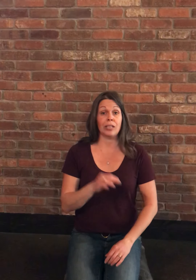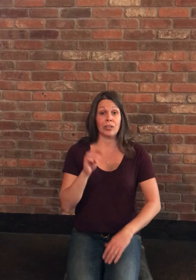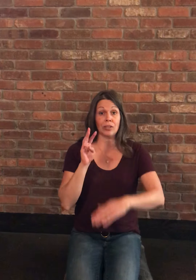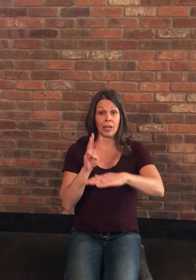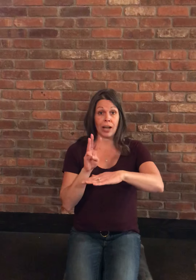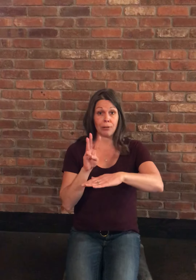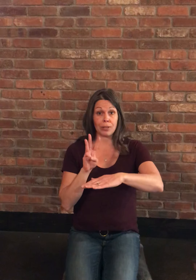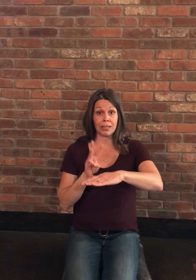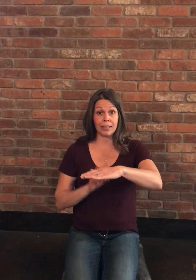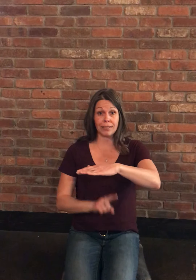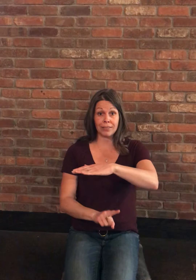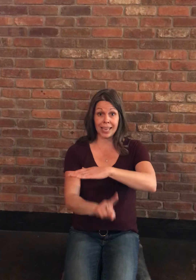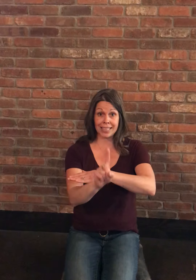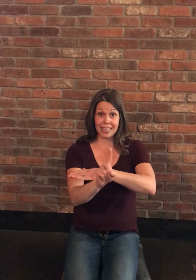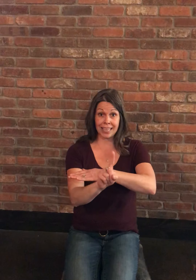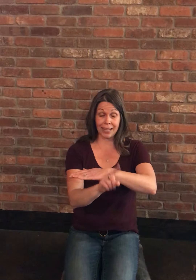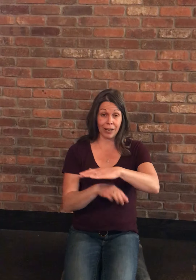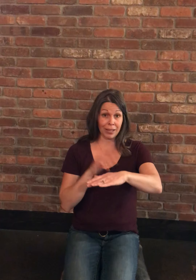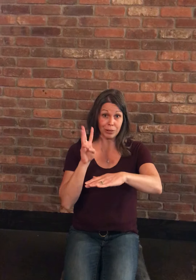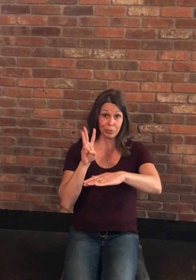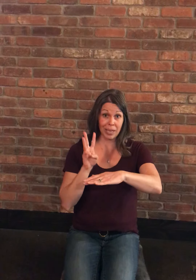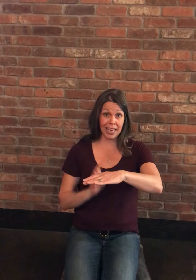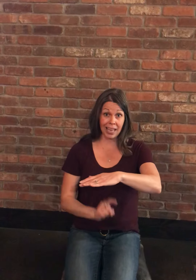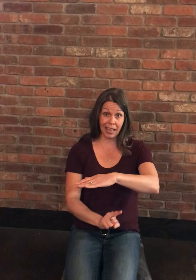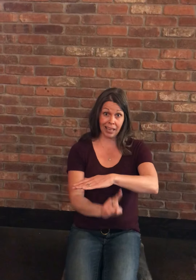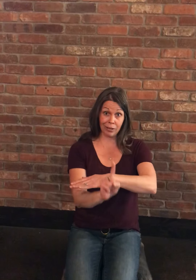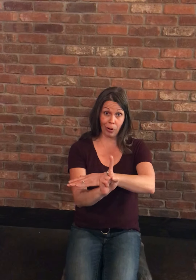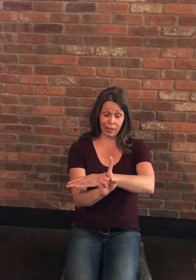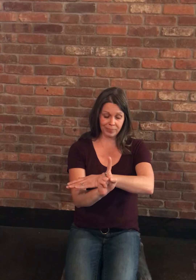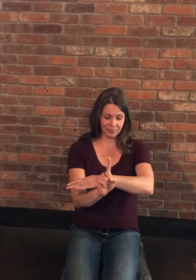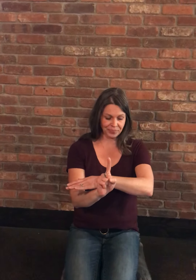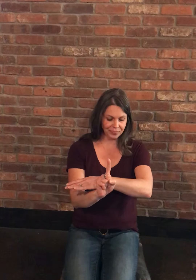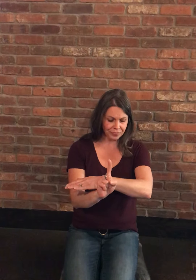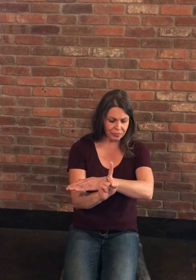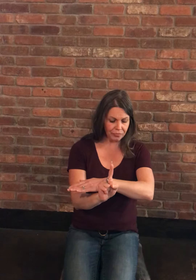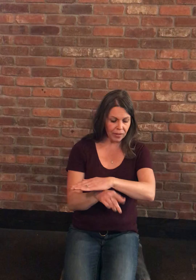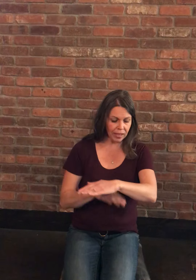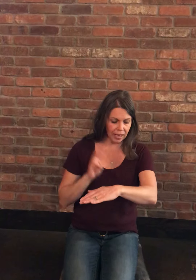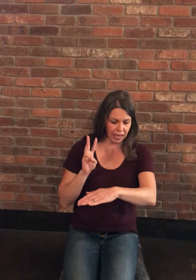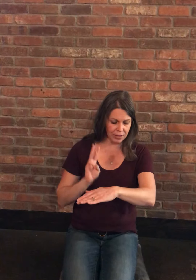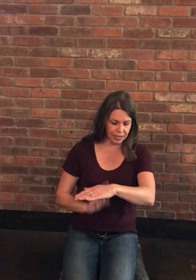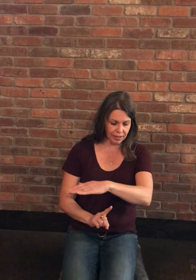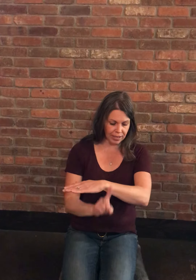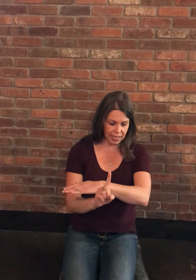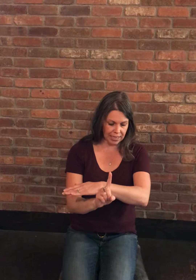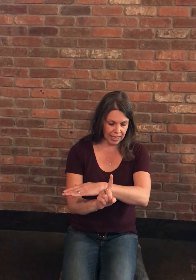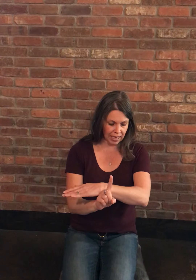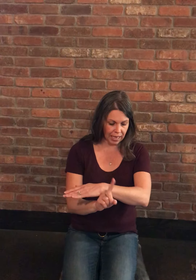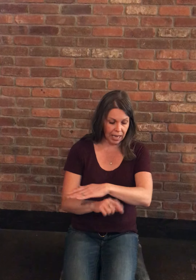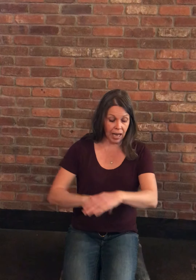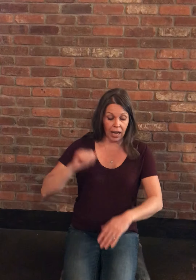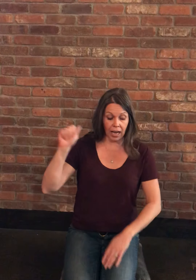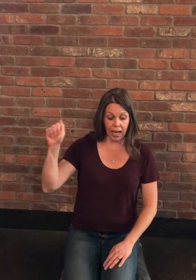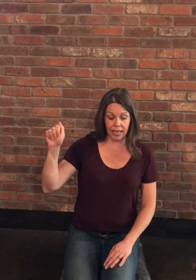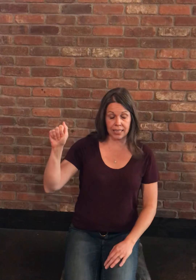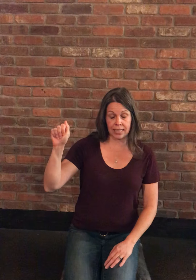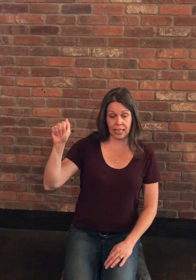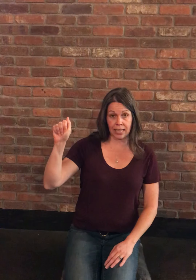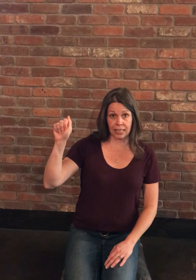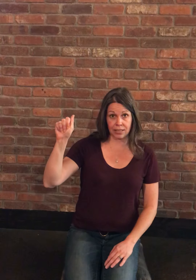do Council of Nicaea, right? 3 in 1. Council of Nicaea. Augustine, starts